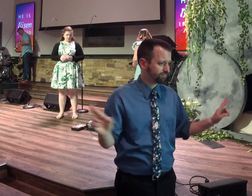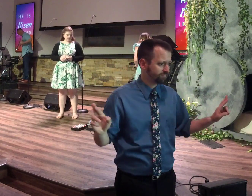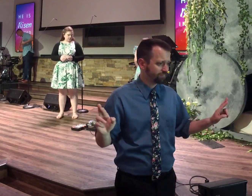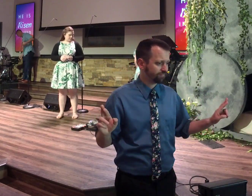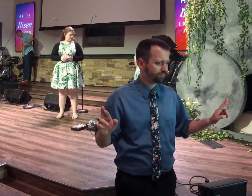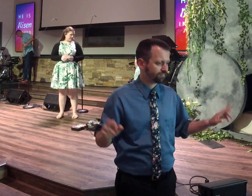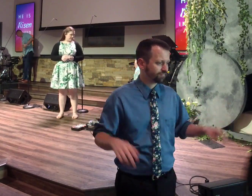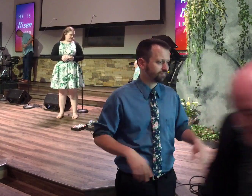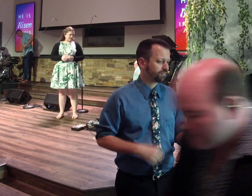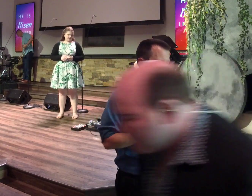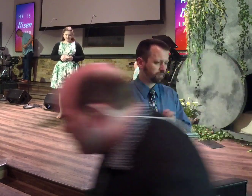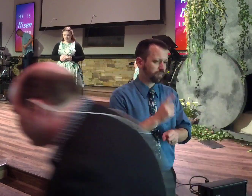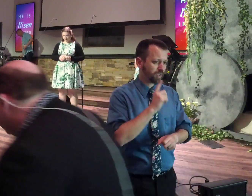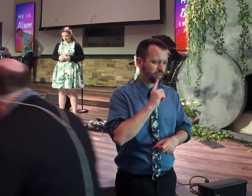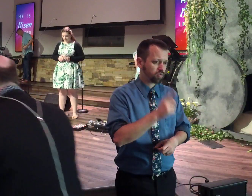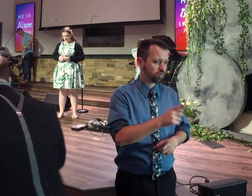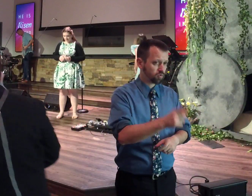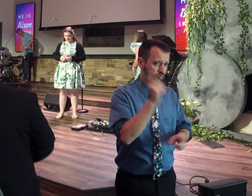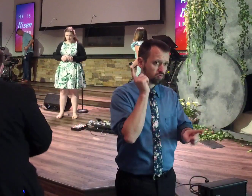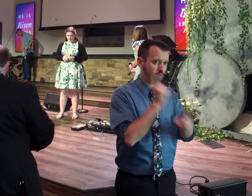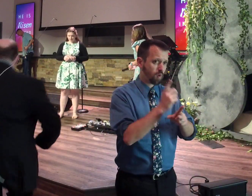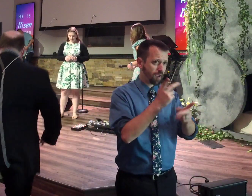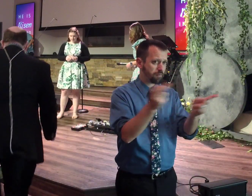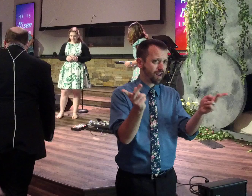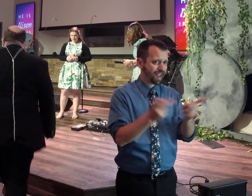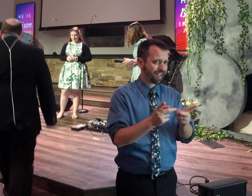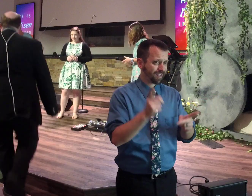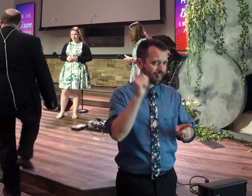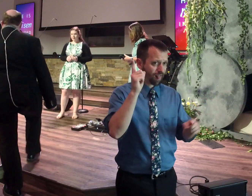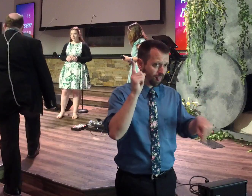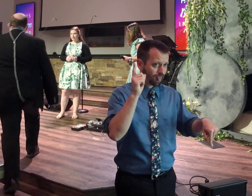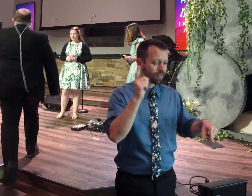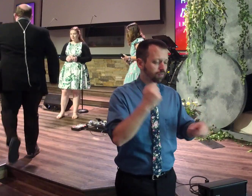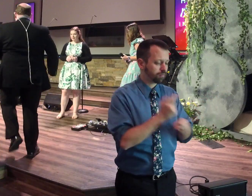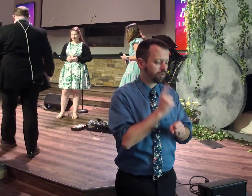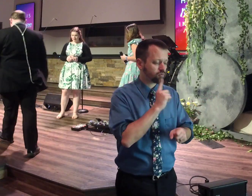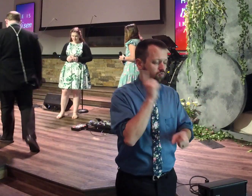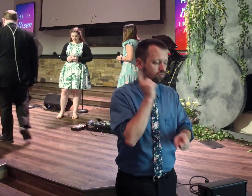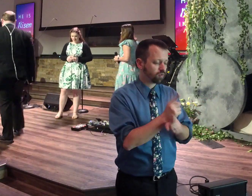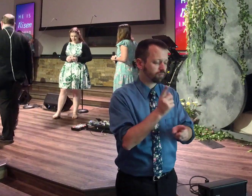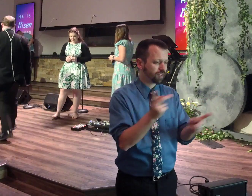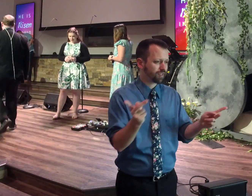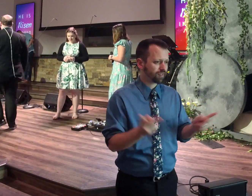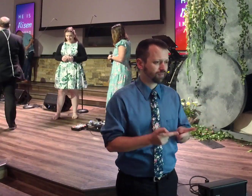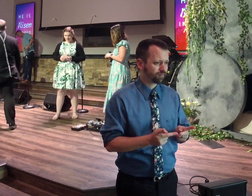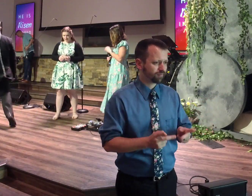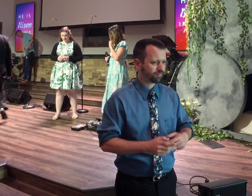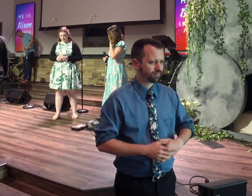You want to make sure that you're going to the right place after you die.